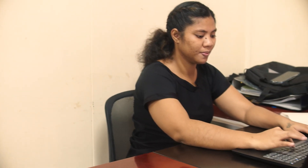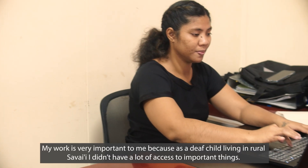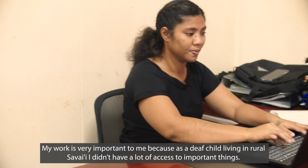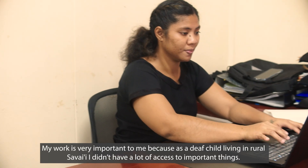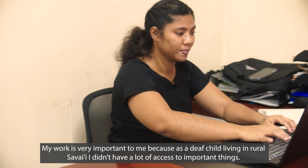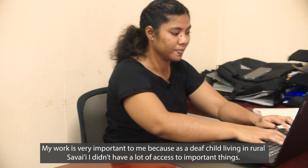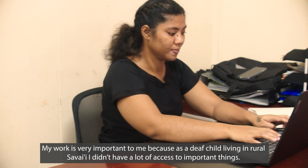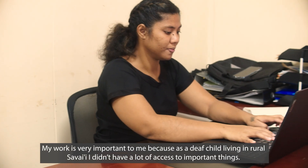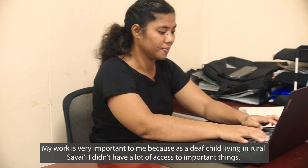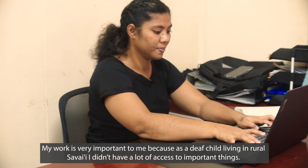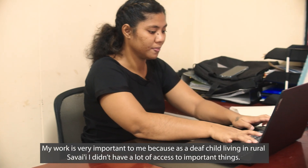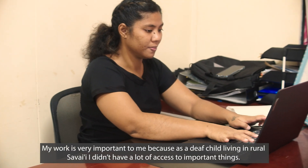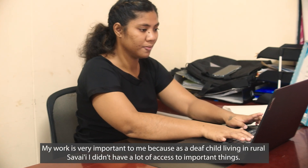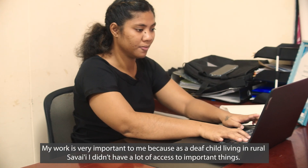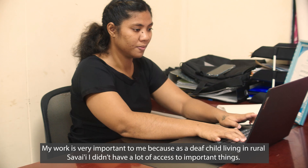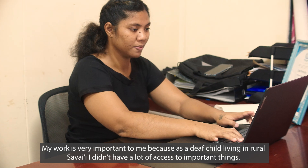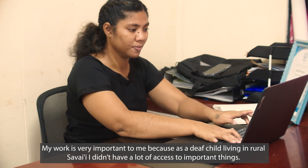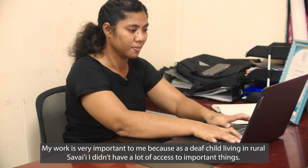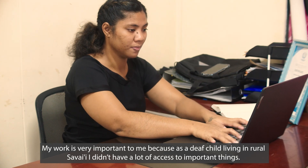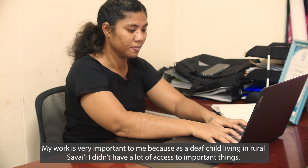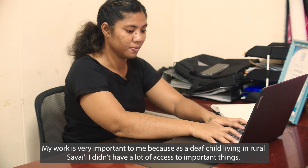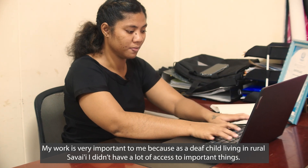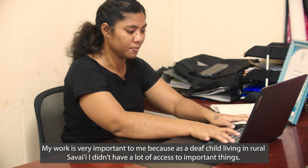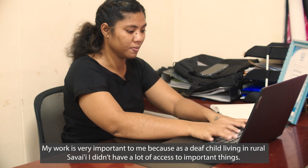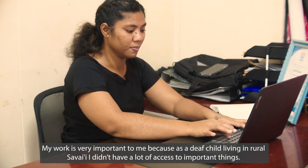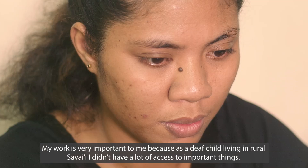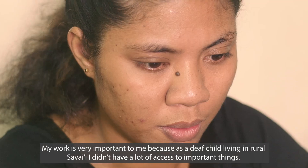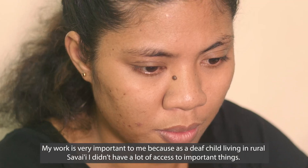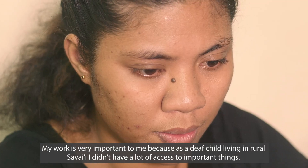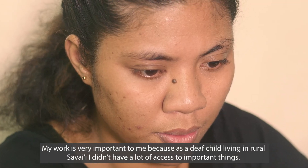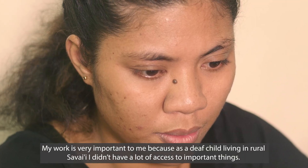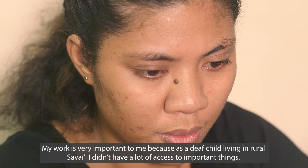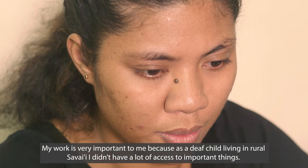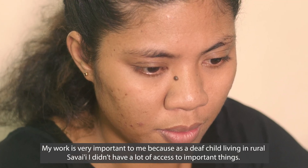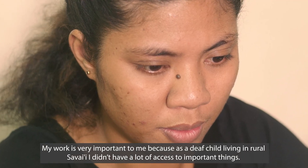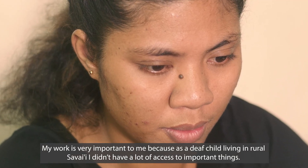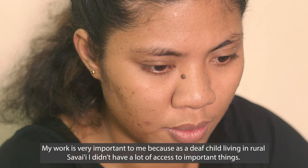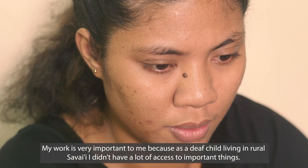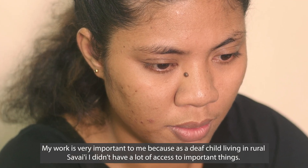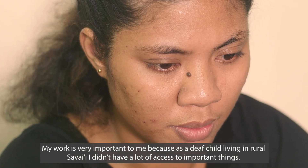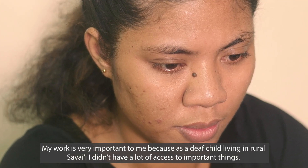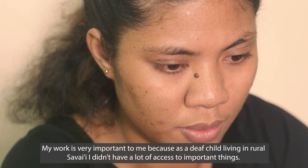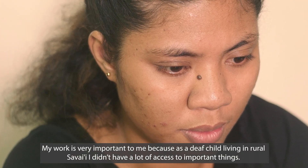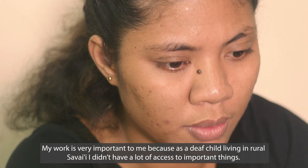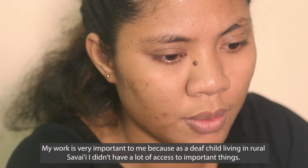My work is very important to me because as a deaf child living in rural Savaii, I didn't have a lot of access to important